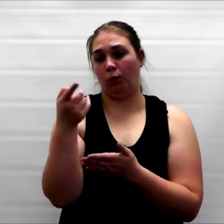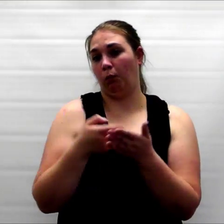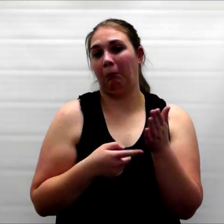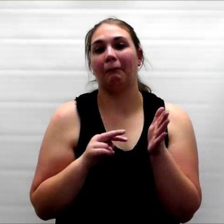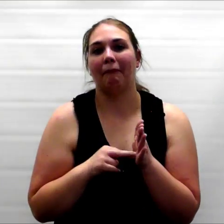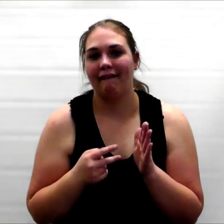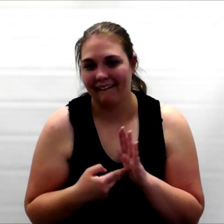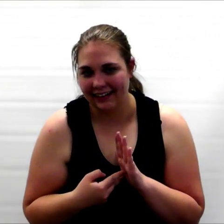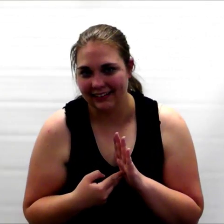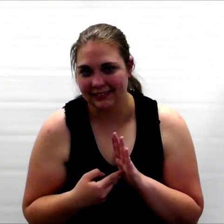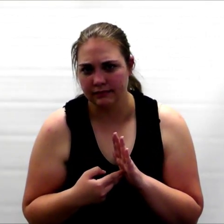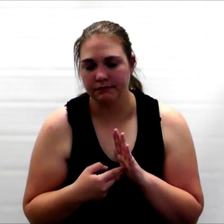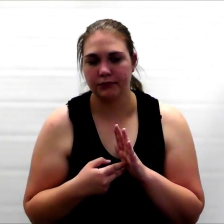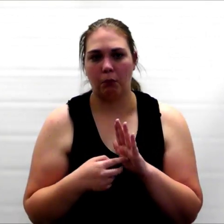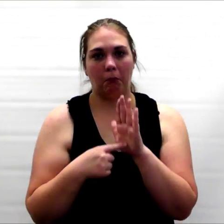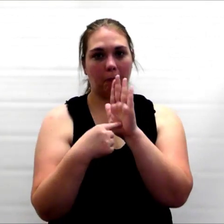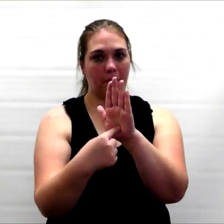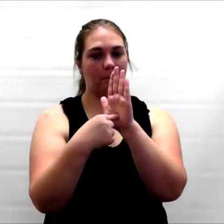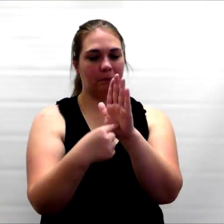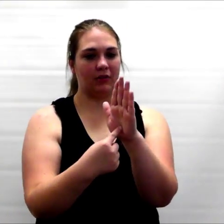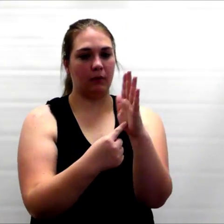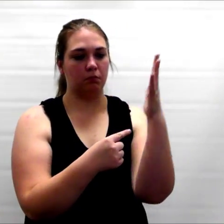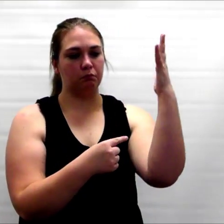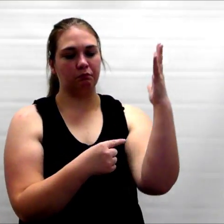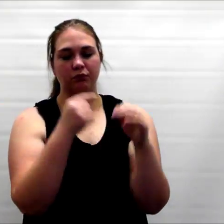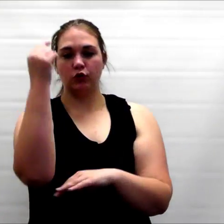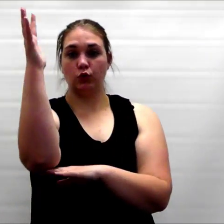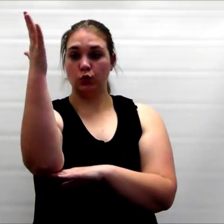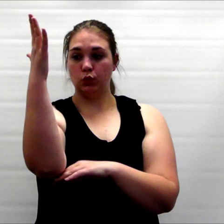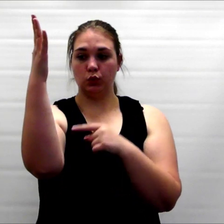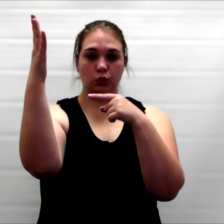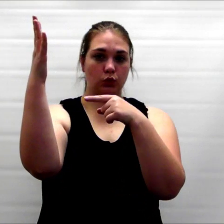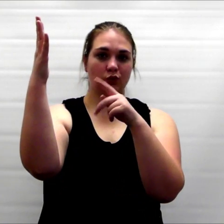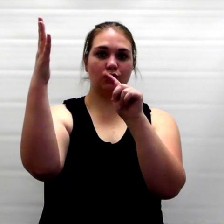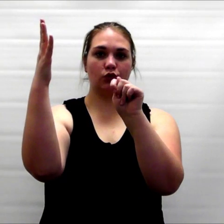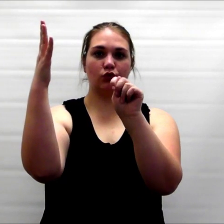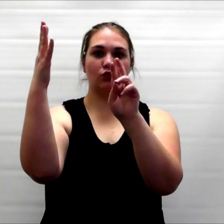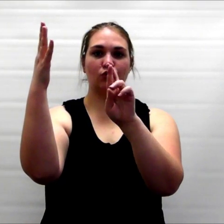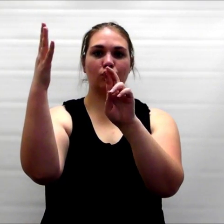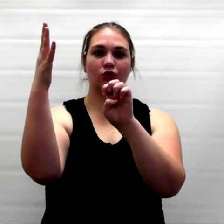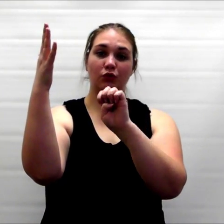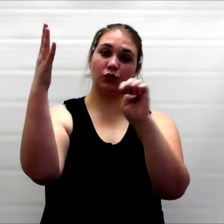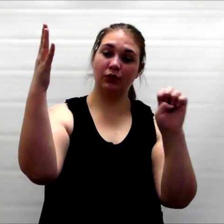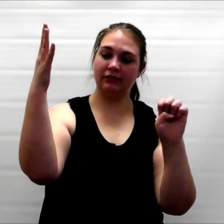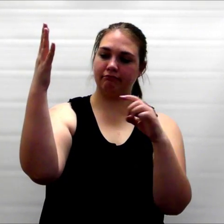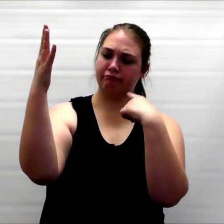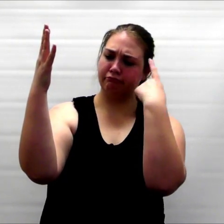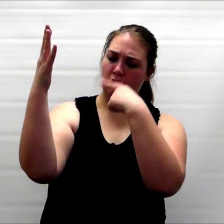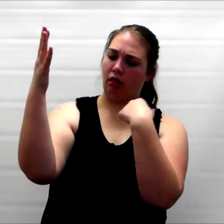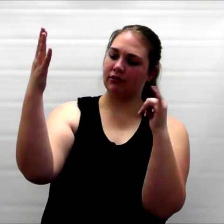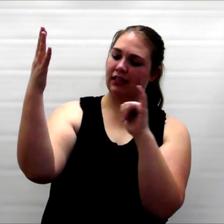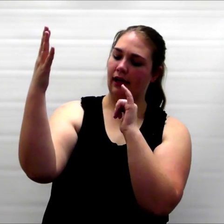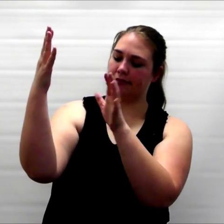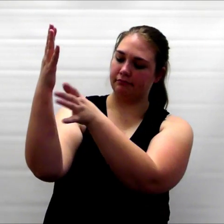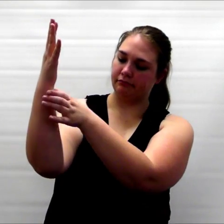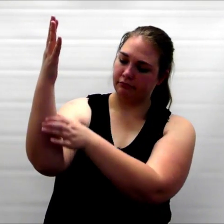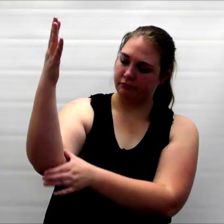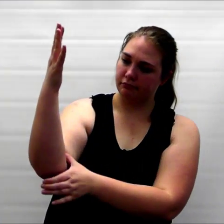like what the sign represents? So for example, you have a tree, and it looks like the tree. You have